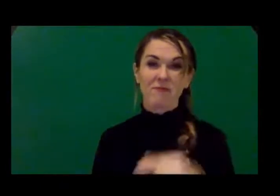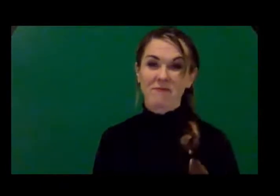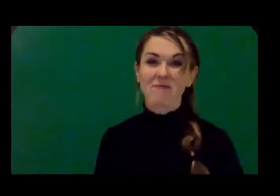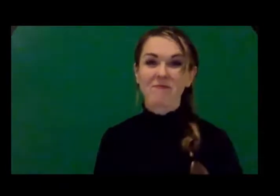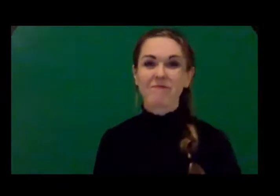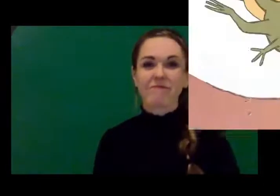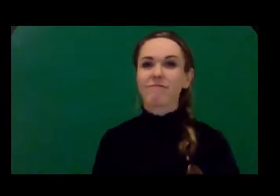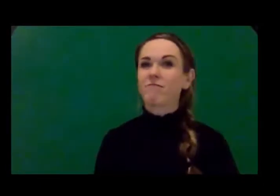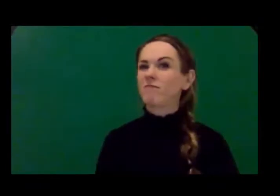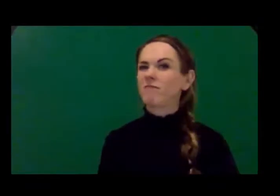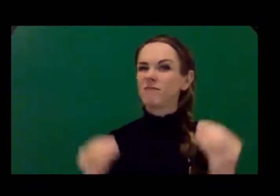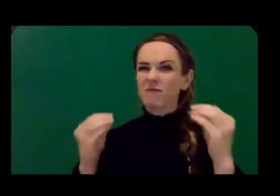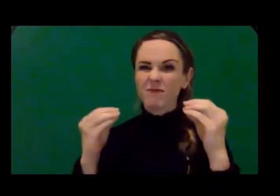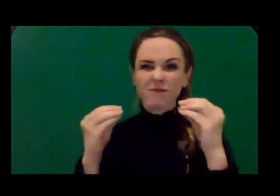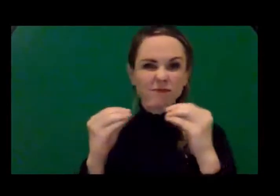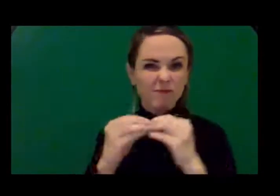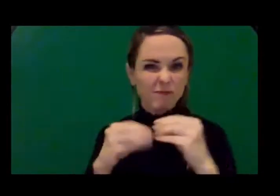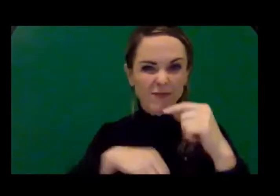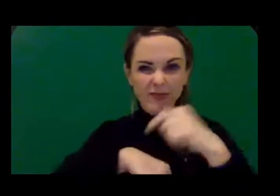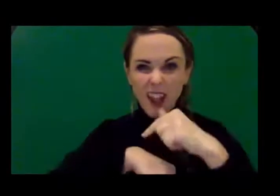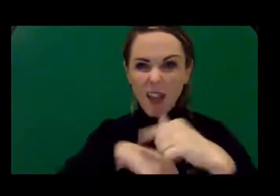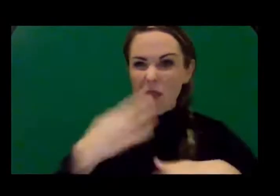More time passes.